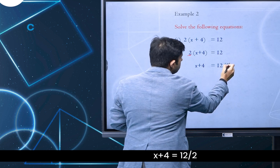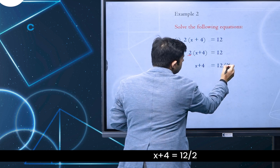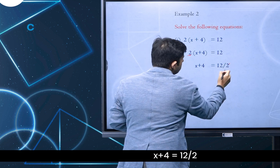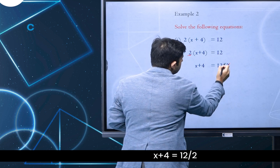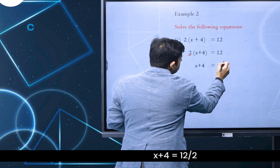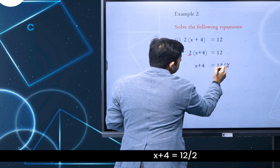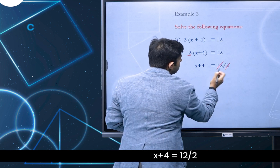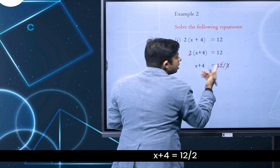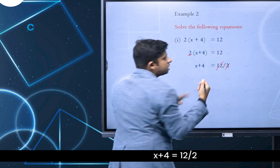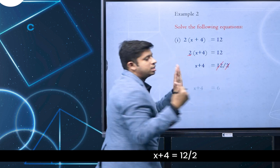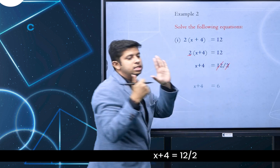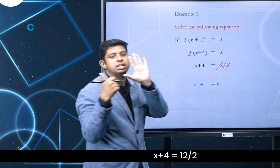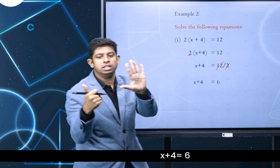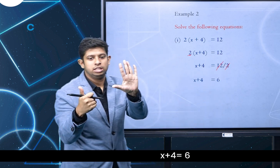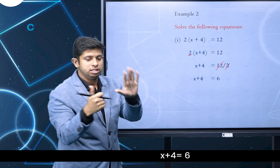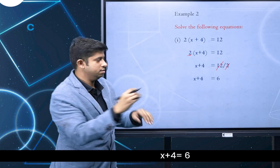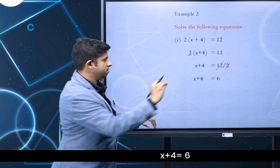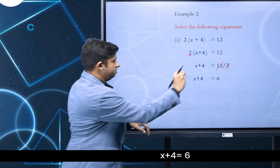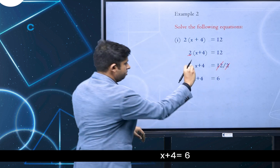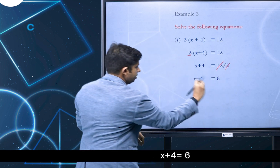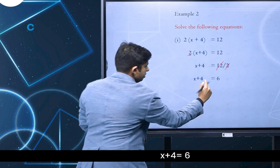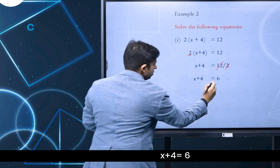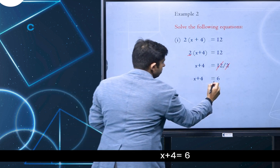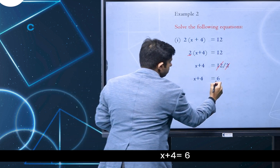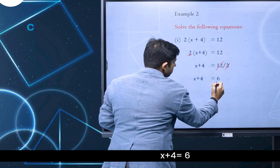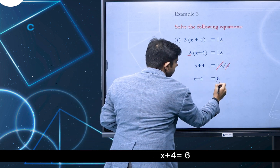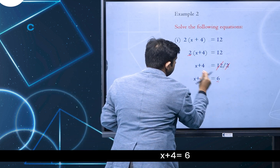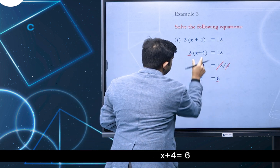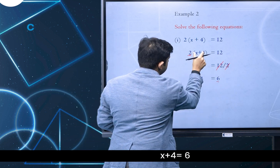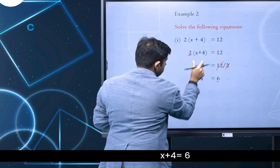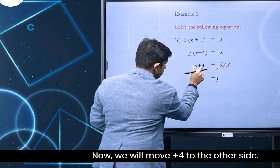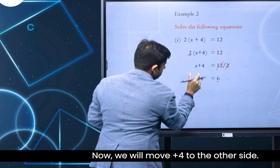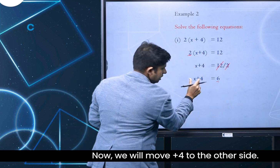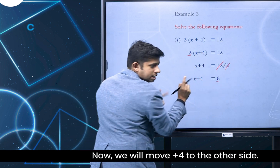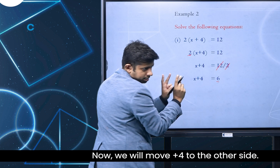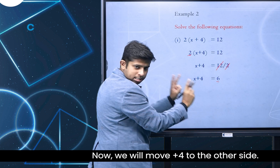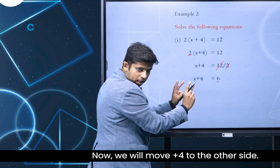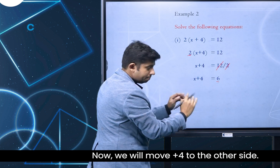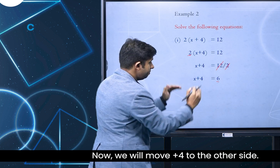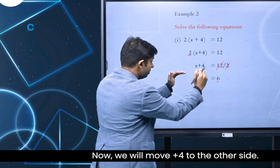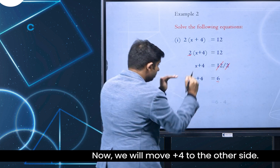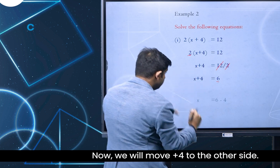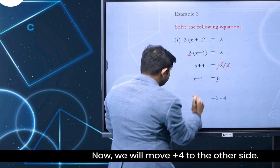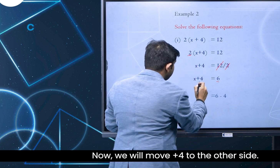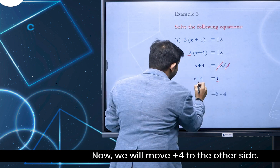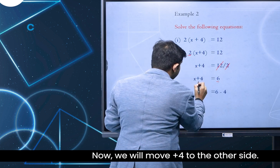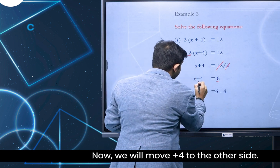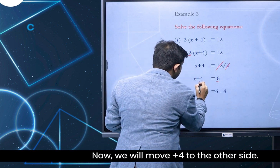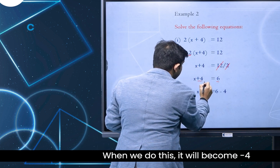2. X plus 4 equals to 6. And now we will move plus 4 to the other side. When we